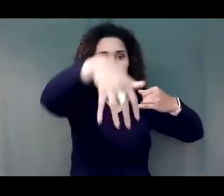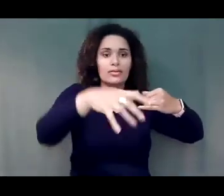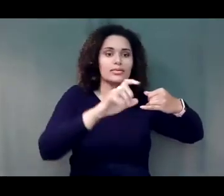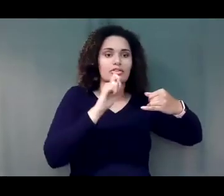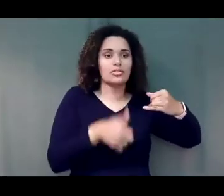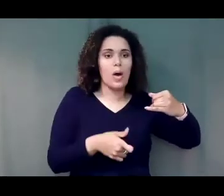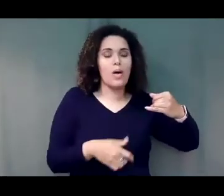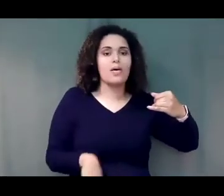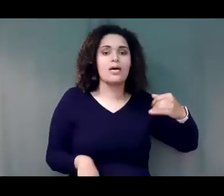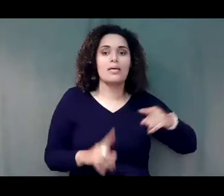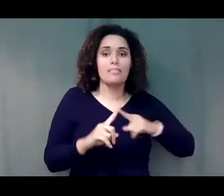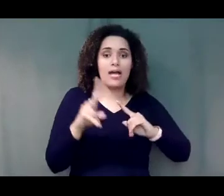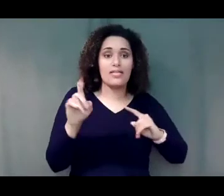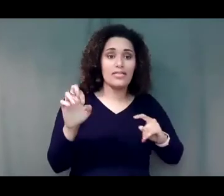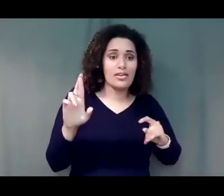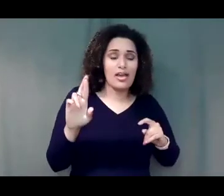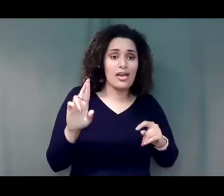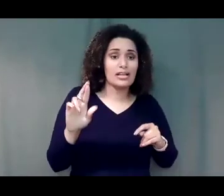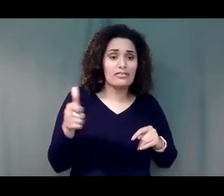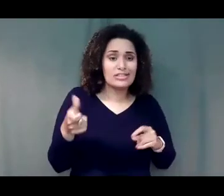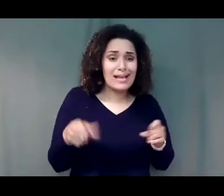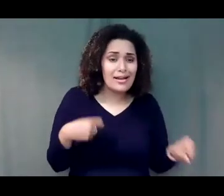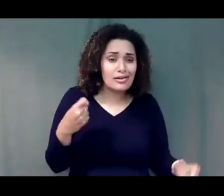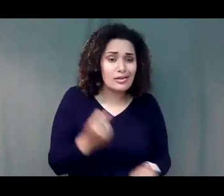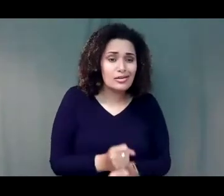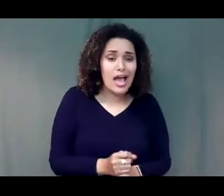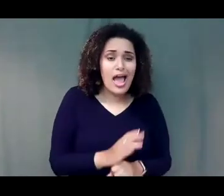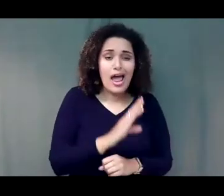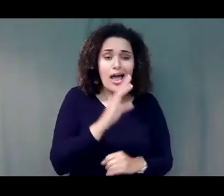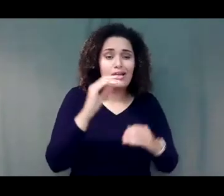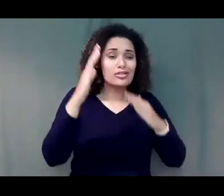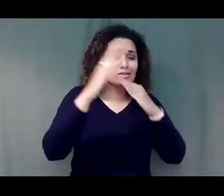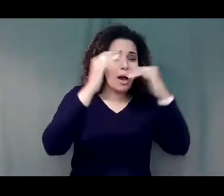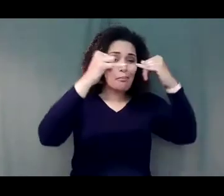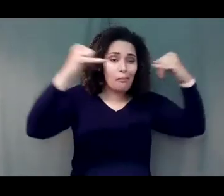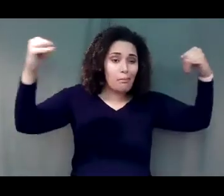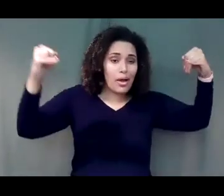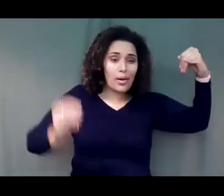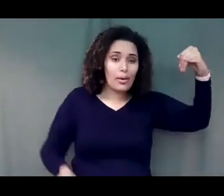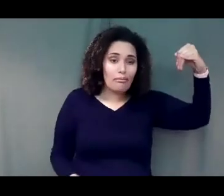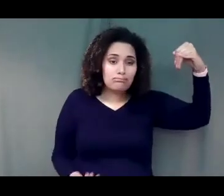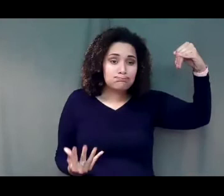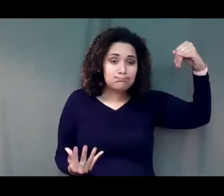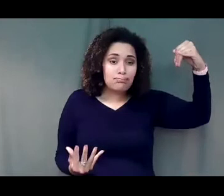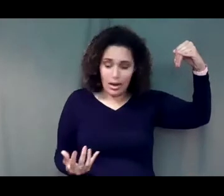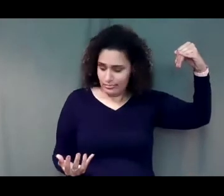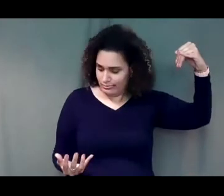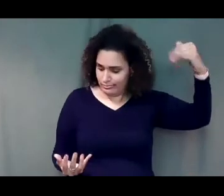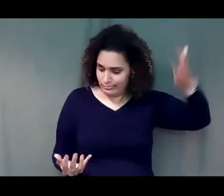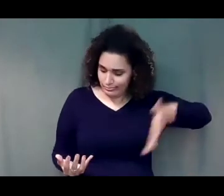Viognier, probably the first 10 years, it never reached the top wire. It just grew a little bit and kind of stopped.